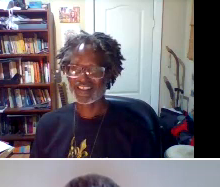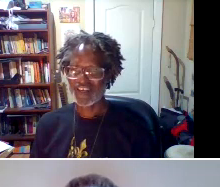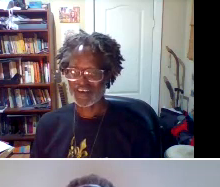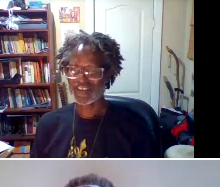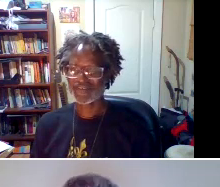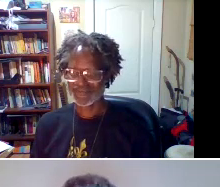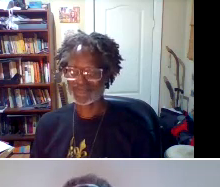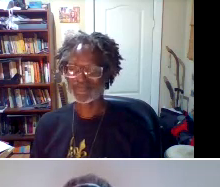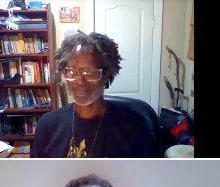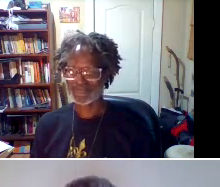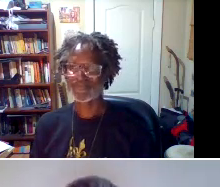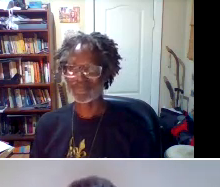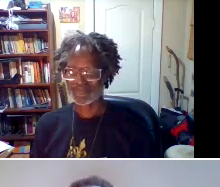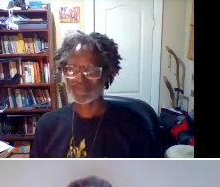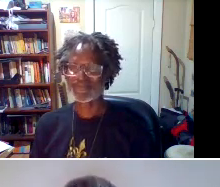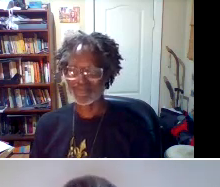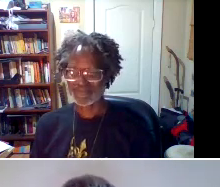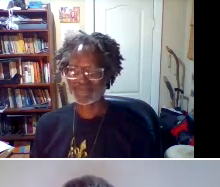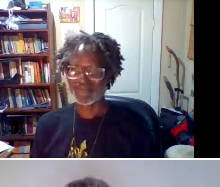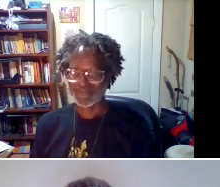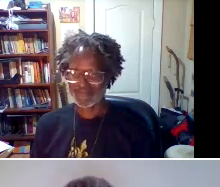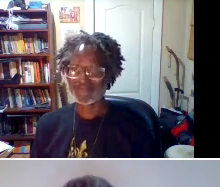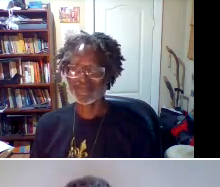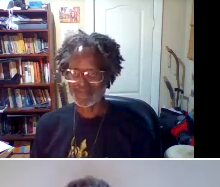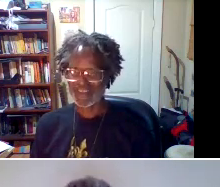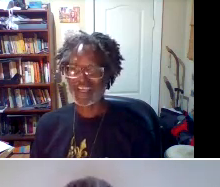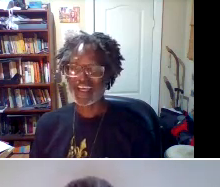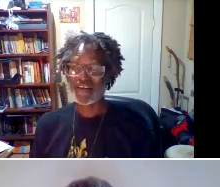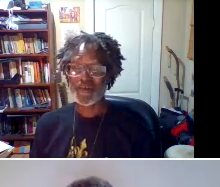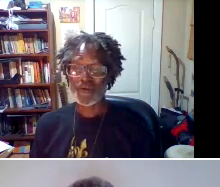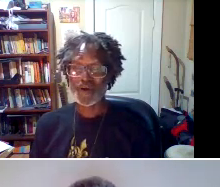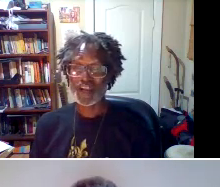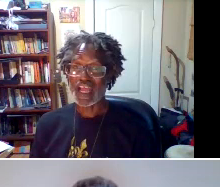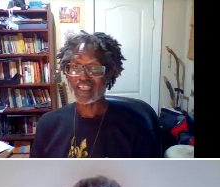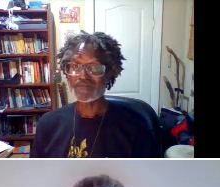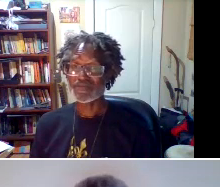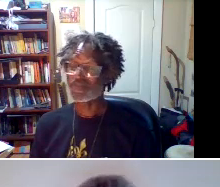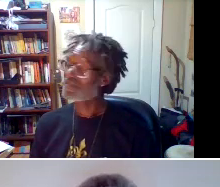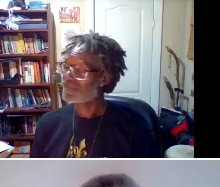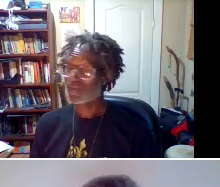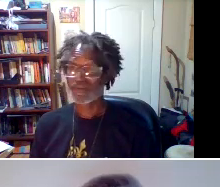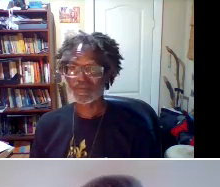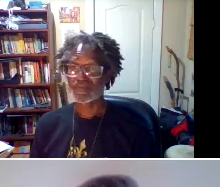capable of verbal communication. Speaking. Yes, that's correct. Yep. Wow. That's a great reason. That needs to be added onto